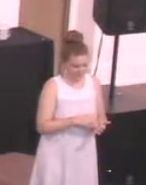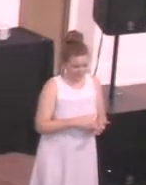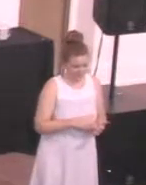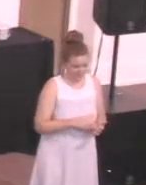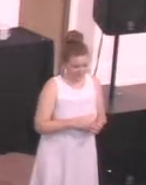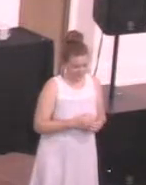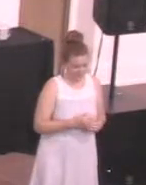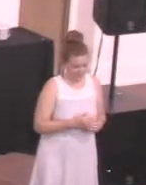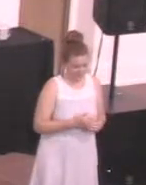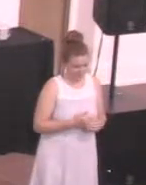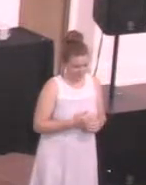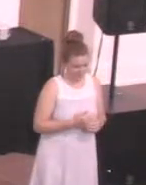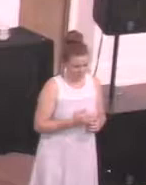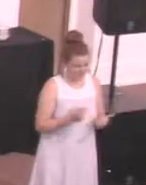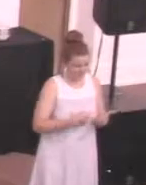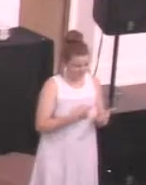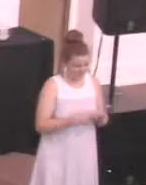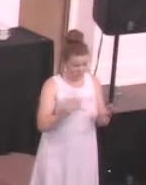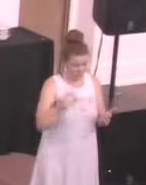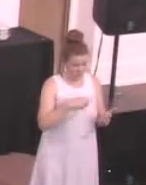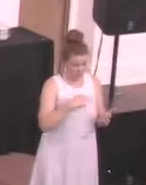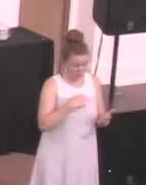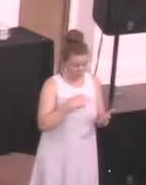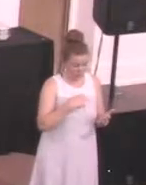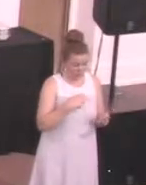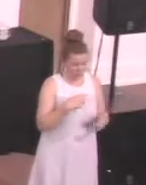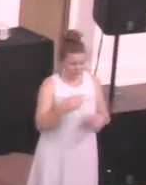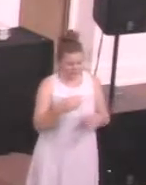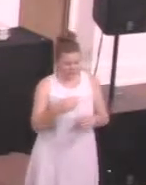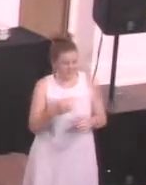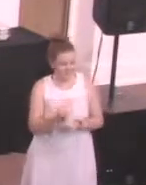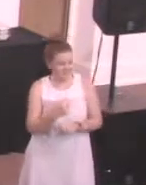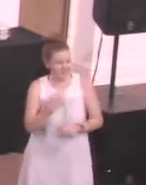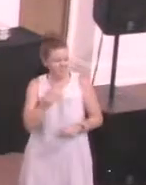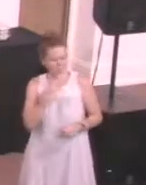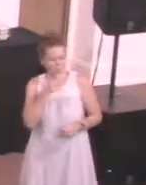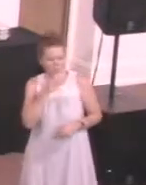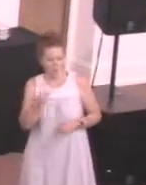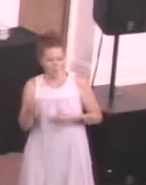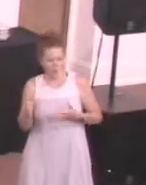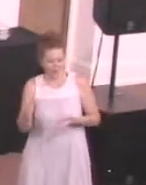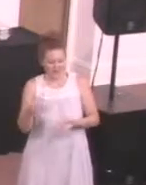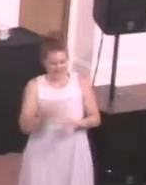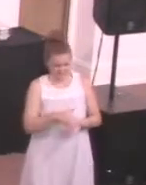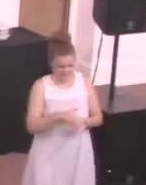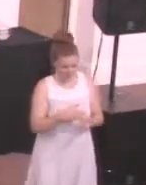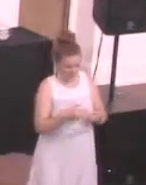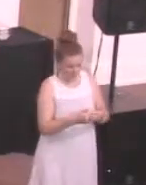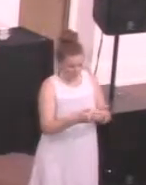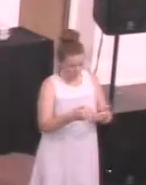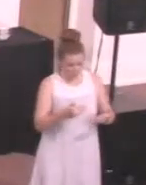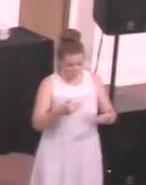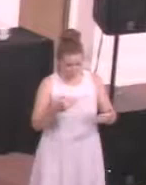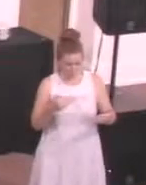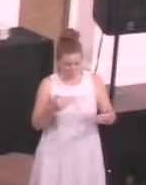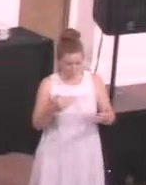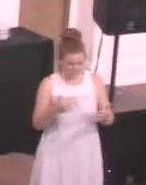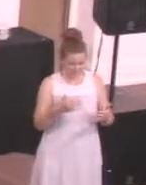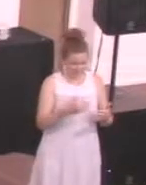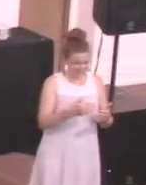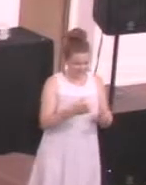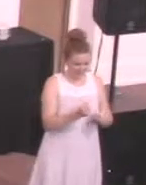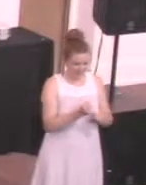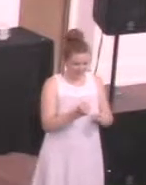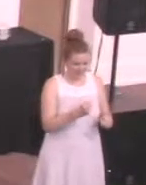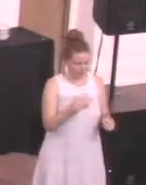You know, here's the thing. Sometimes we fall back in to the ways that we were a minute ago before we repented. We might hook up with the